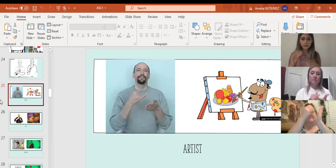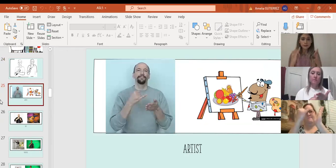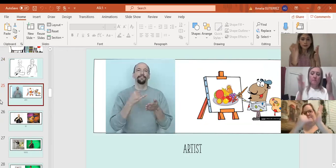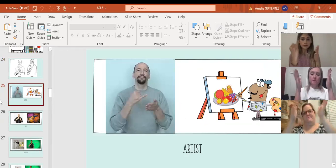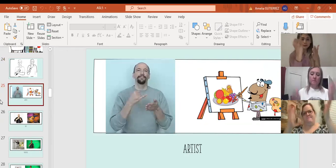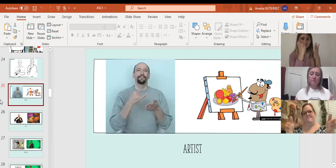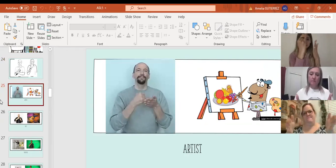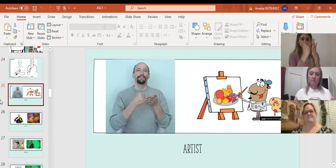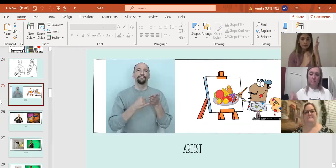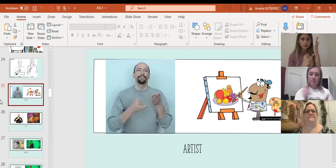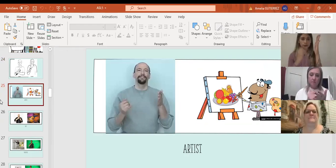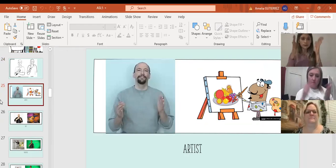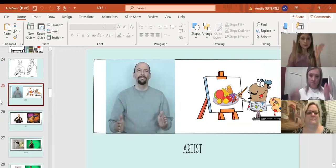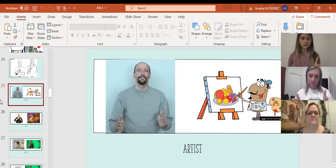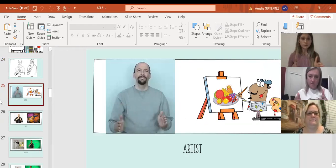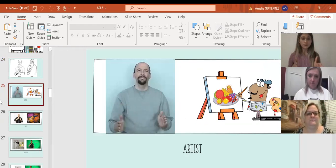Artist.